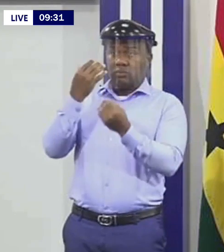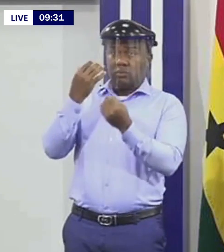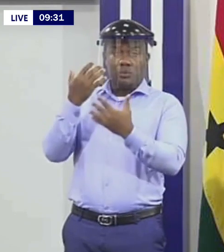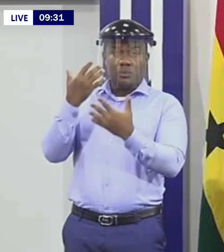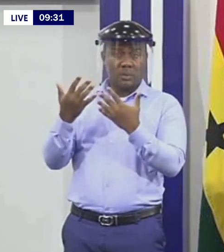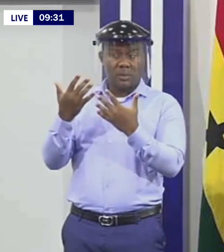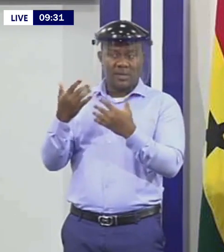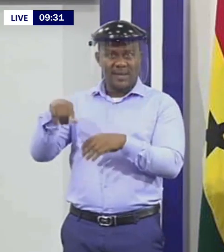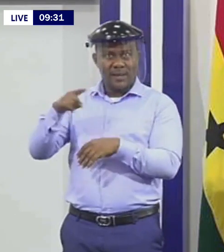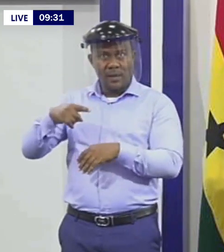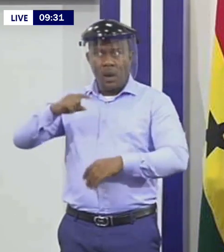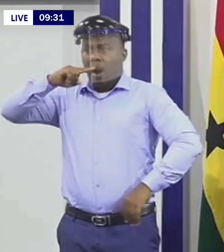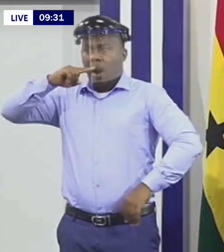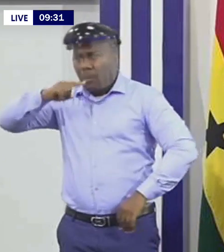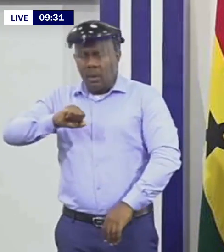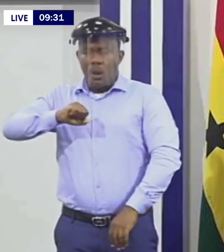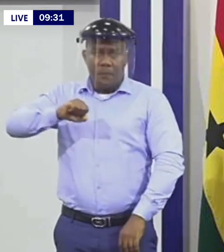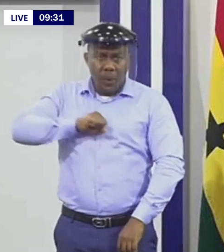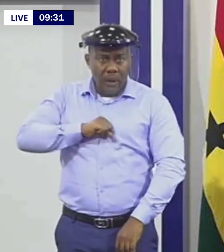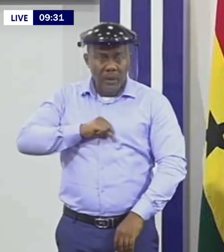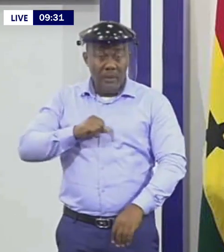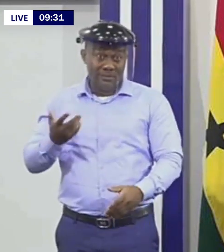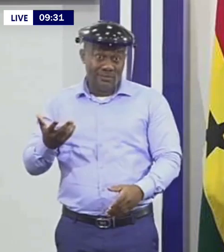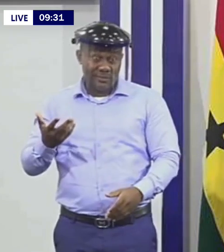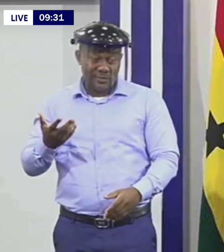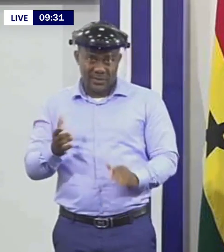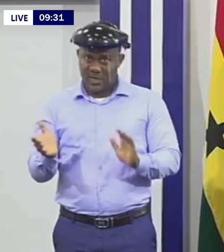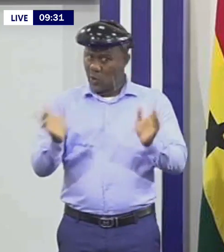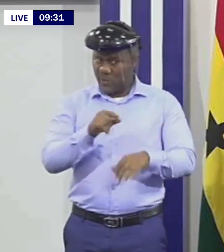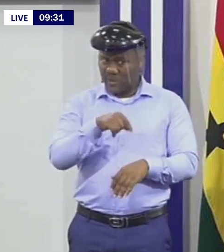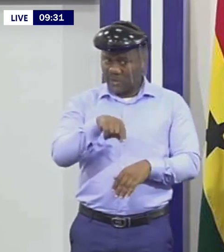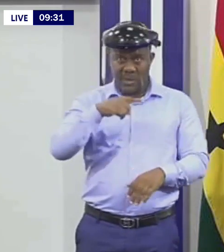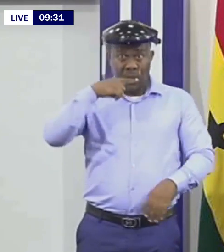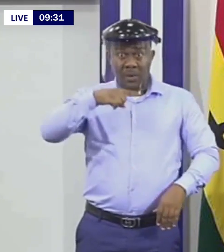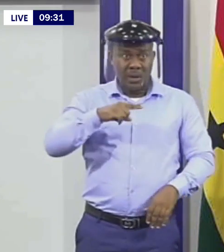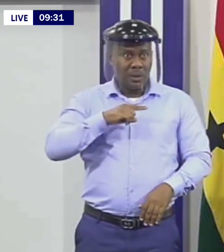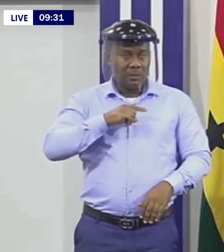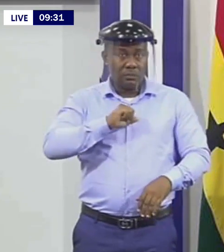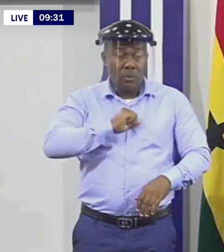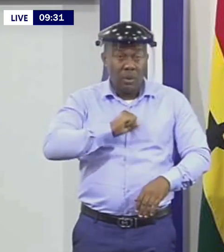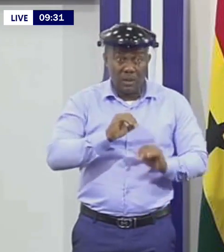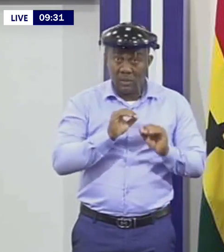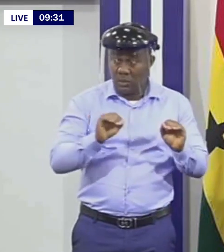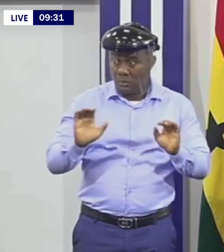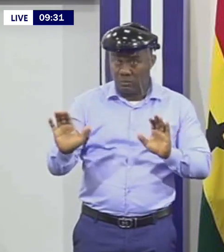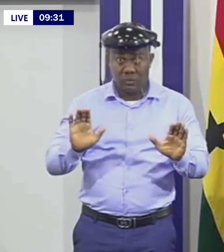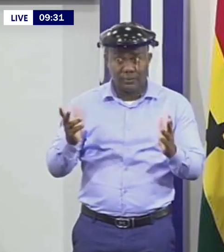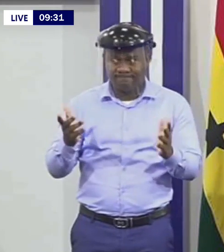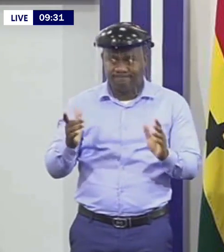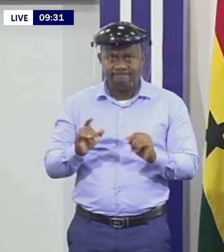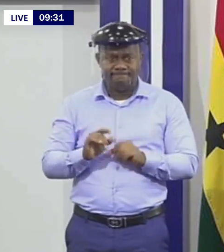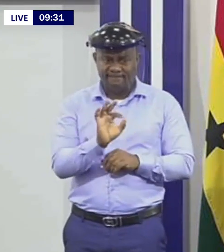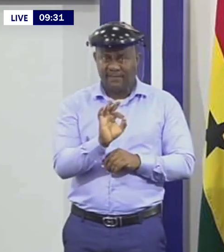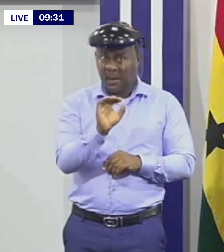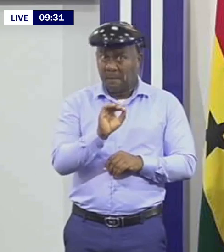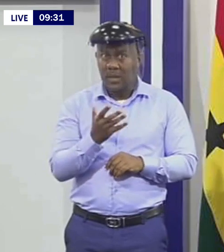versus those that don't develop symptoms at all, about 9% of the people infected develop signs and symptoms,